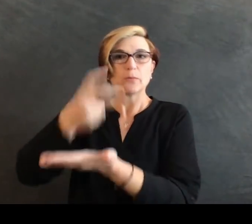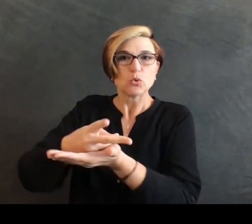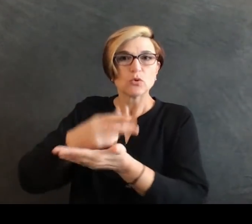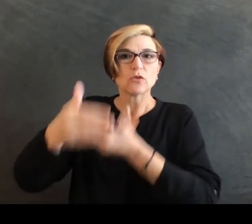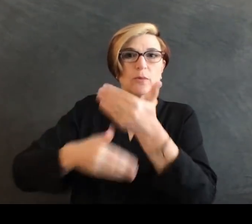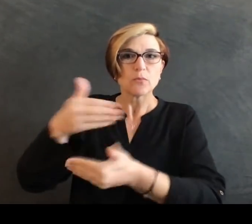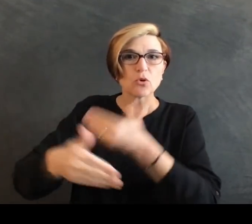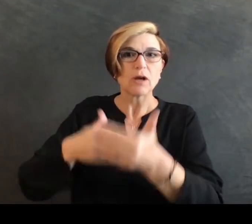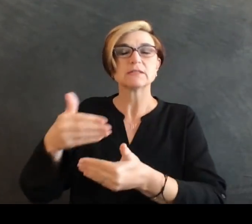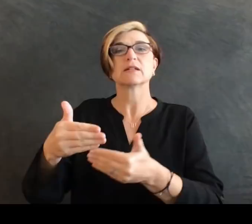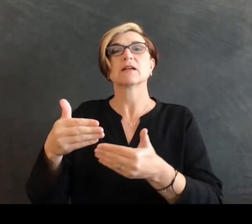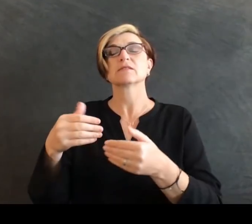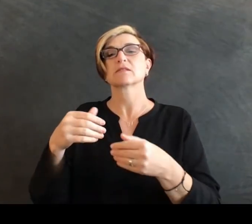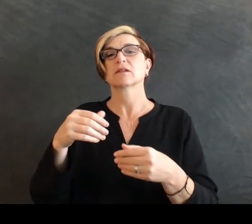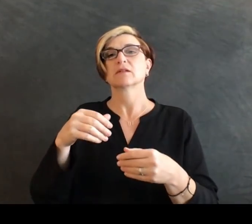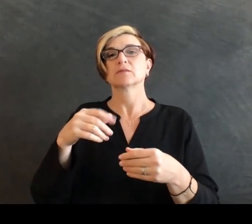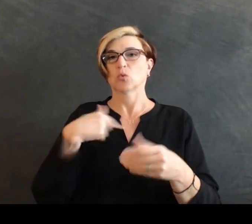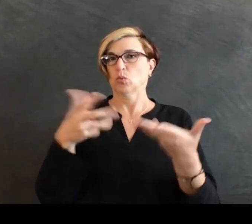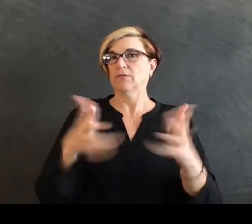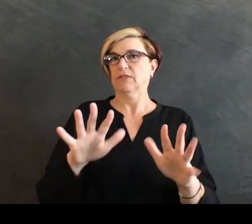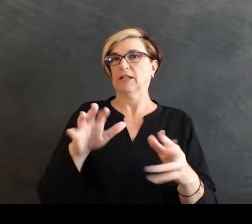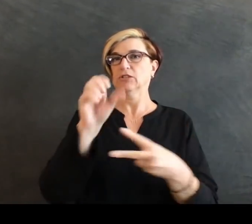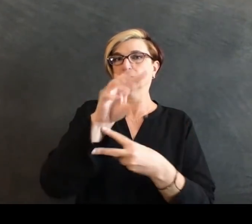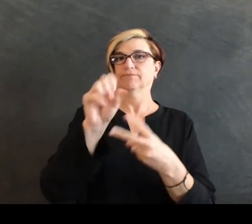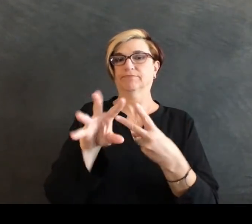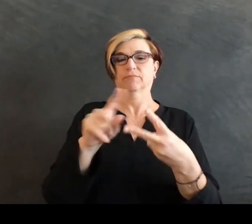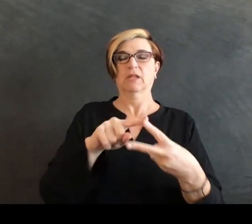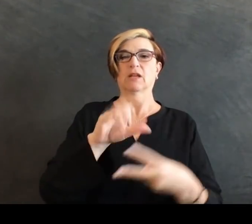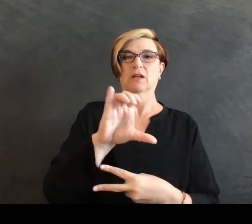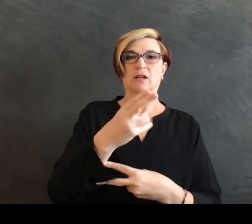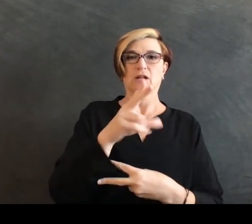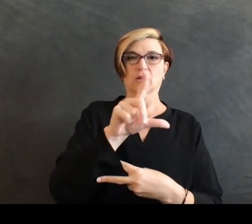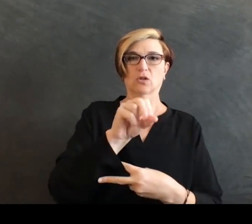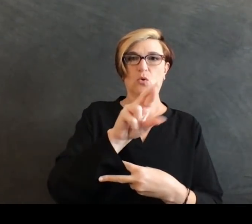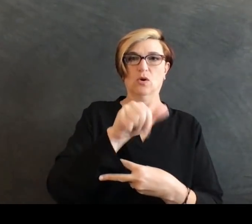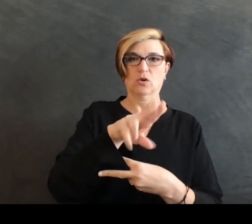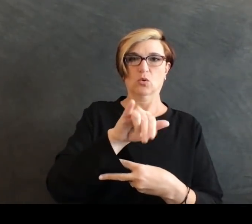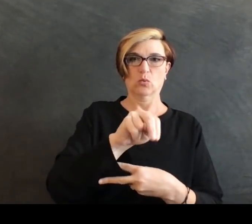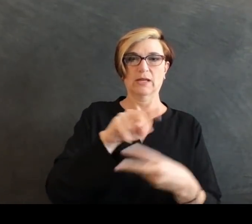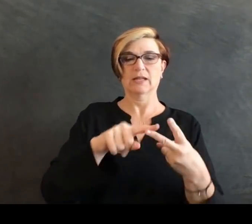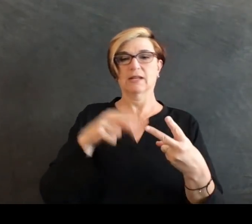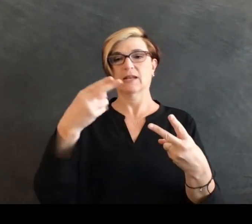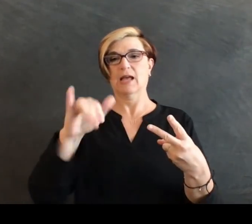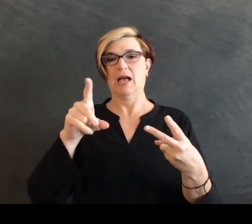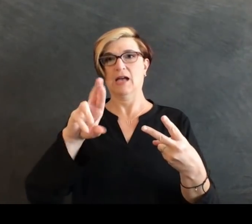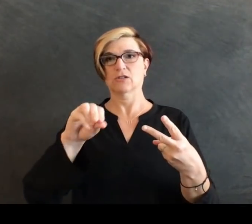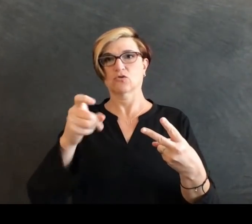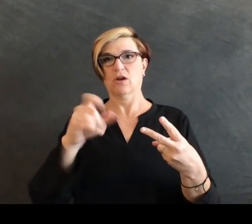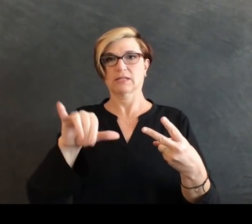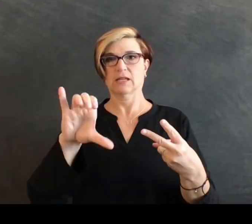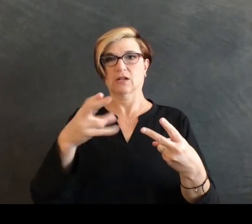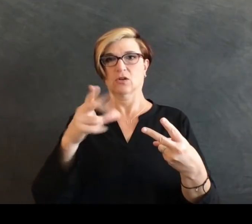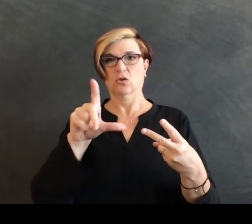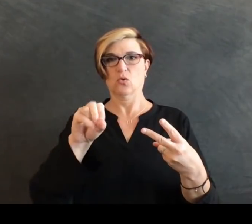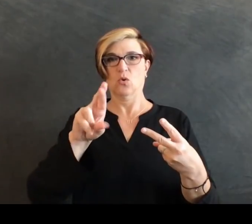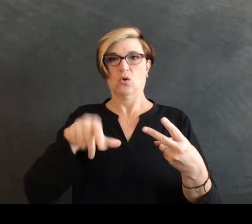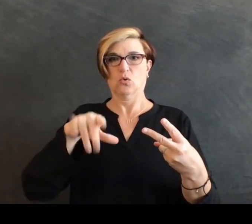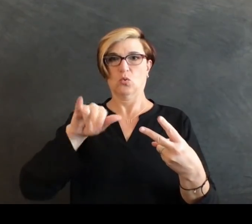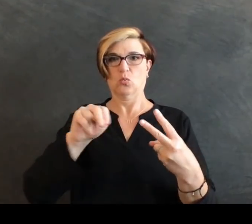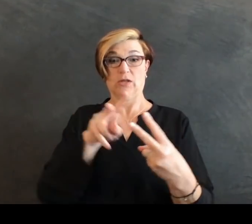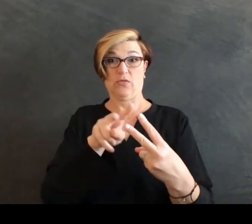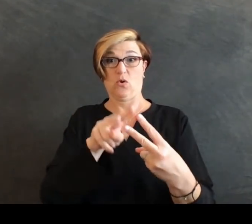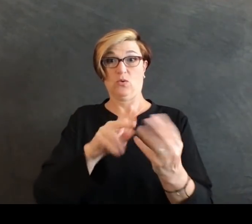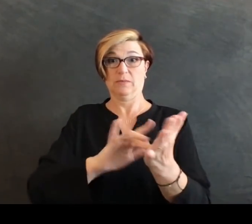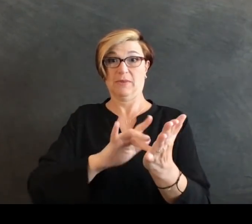chloroquine and the hydroxychloroquine just now. I thought that I'd mention it, but Alex has already done that. But we have that now under test